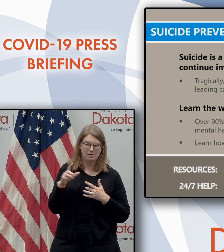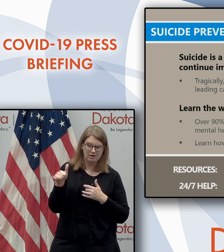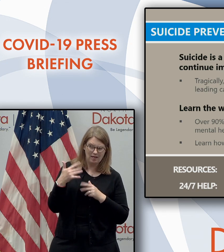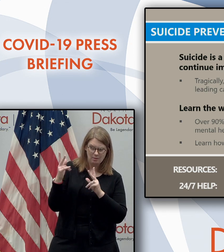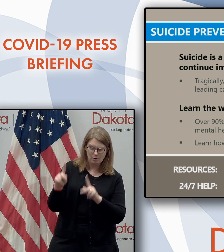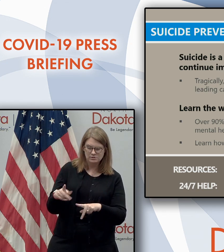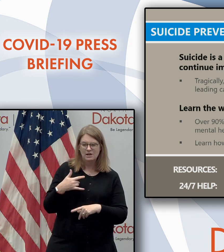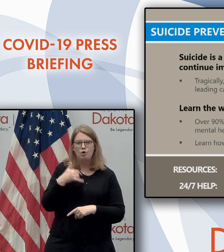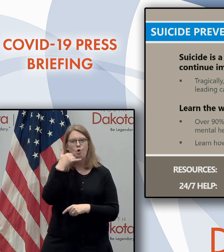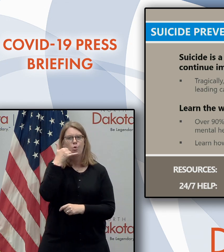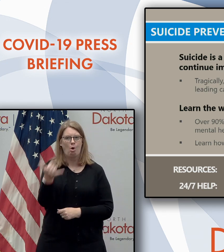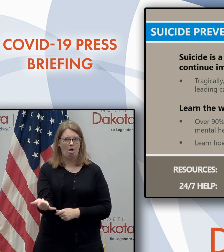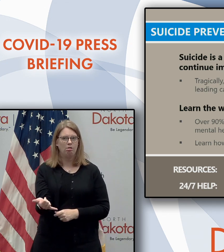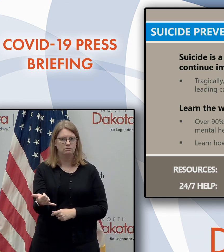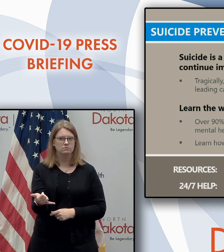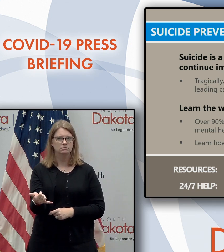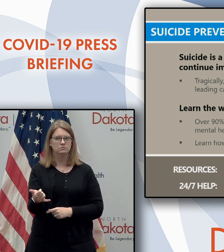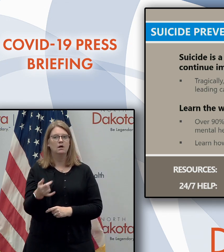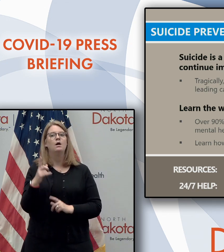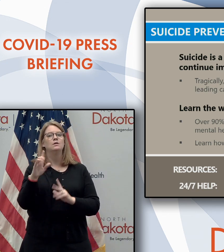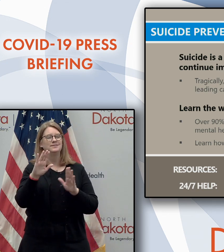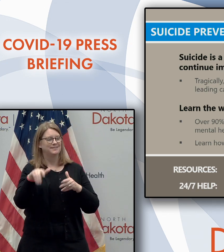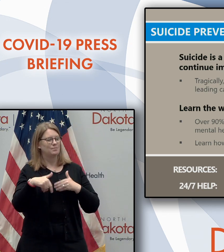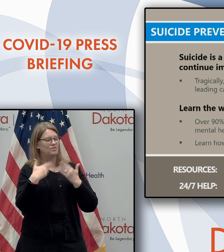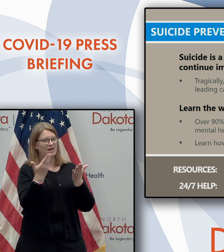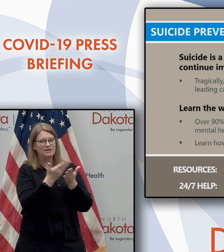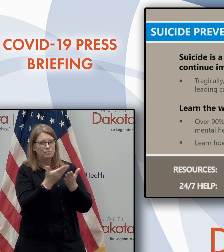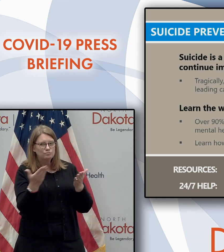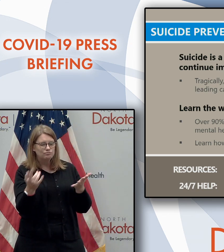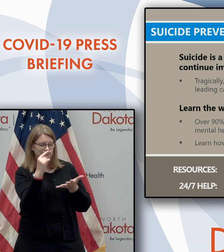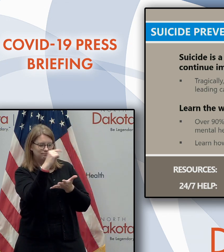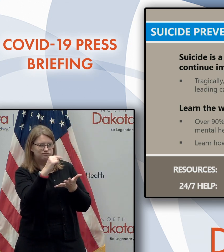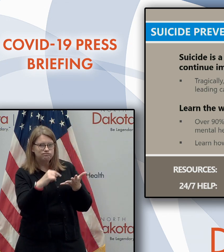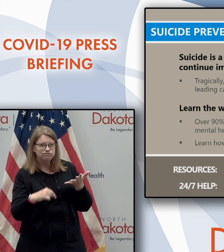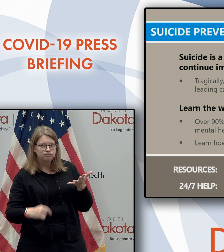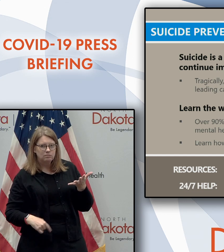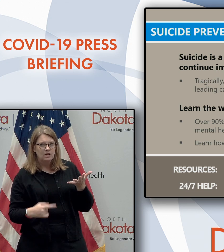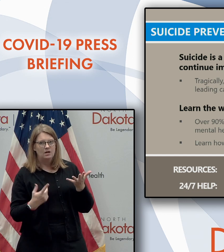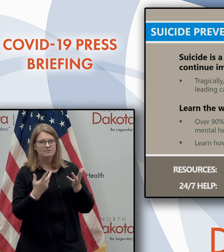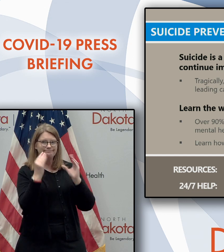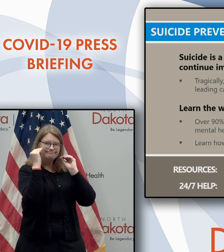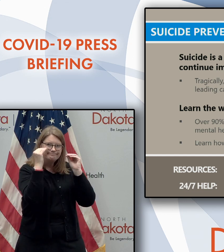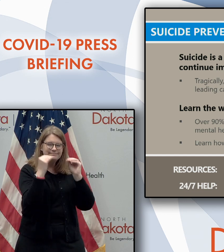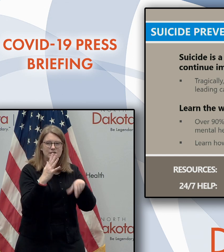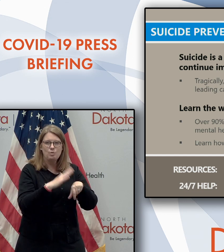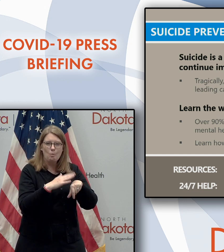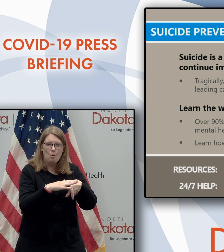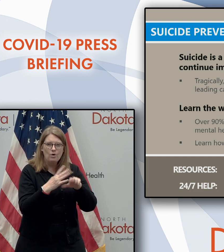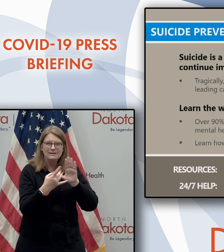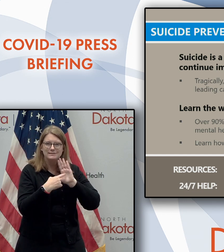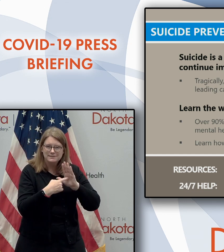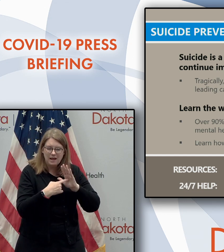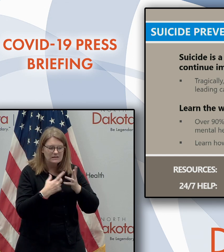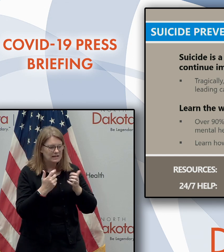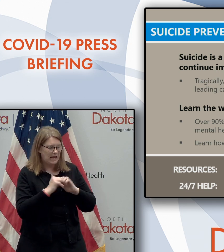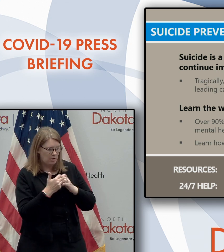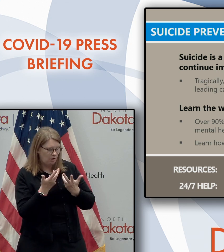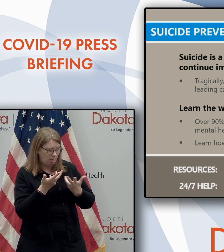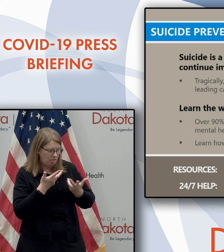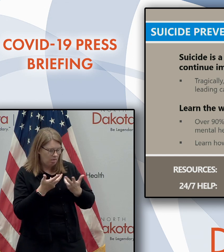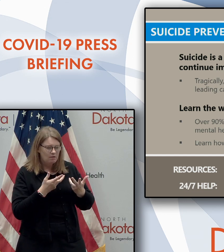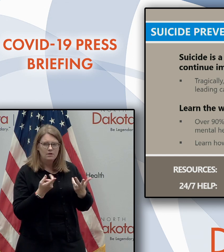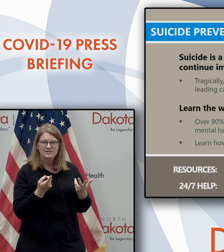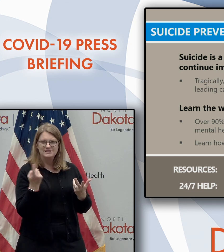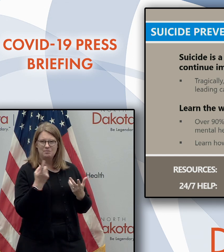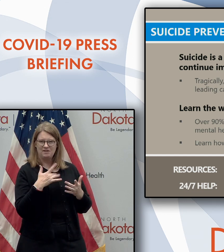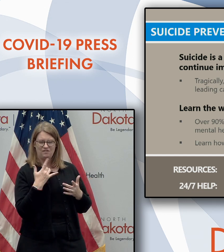number, and they can help you learn more about the warning signs and what to say and how to interact with someone that you think